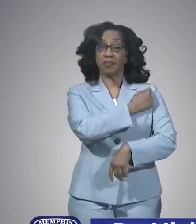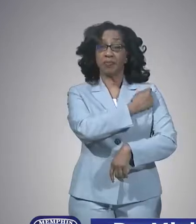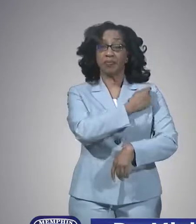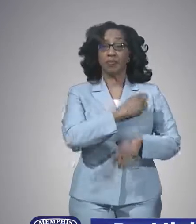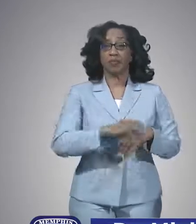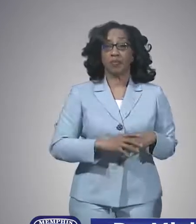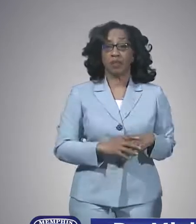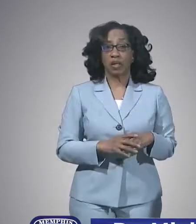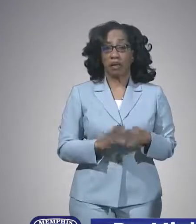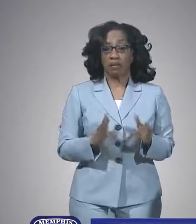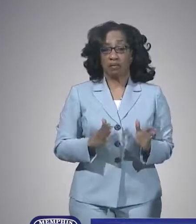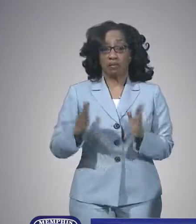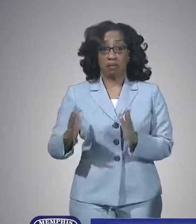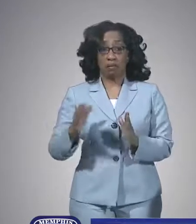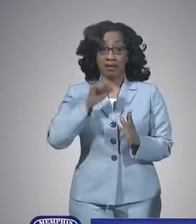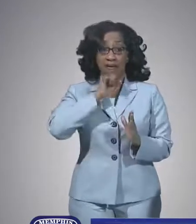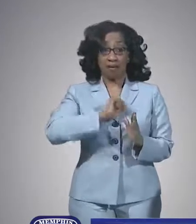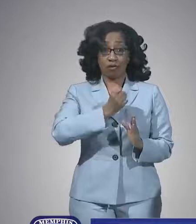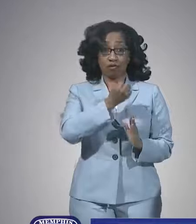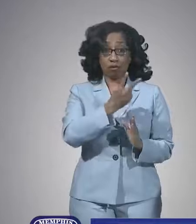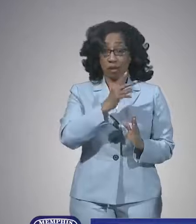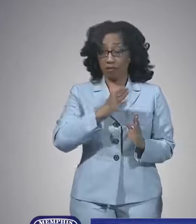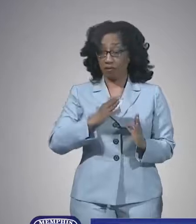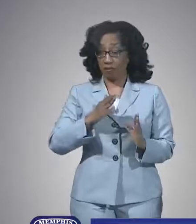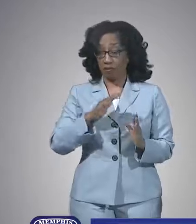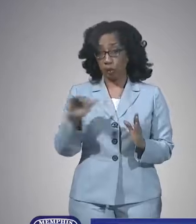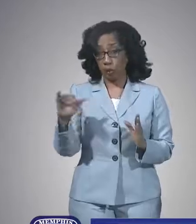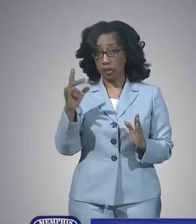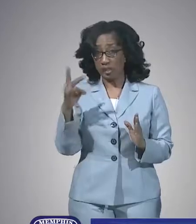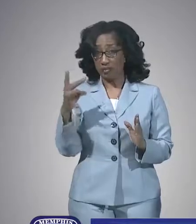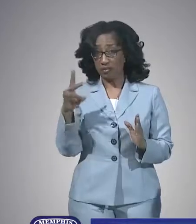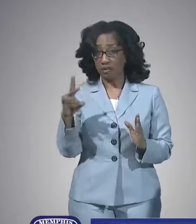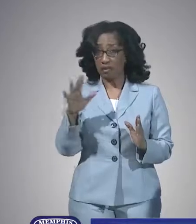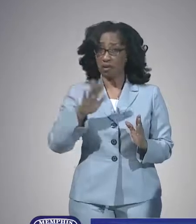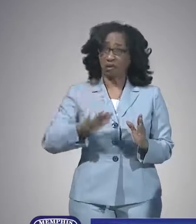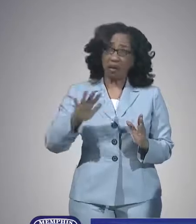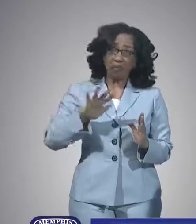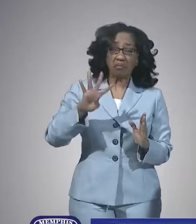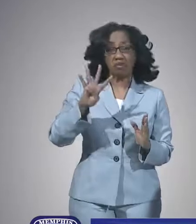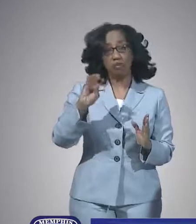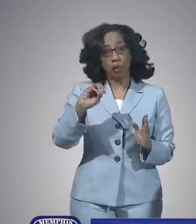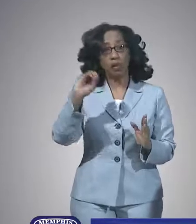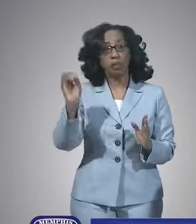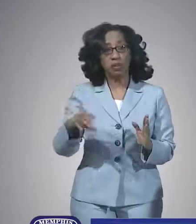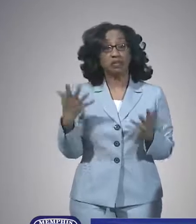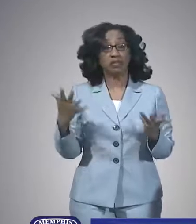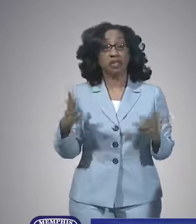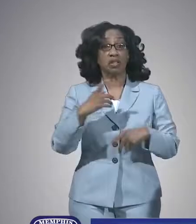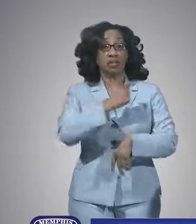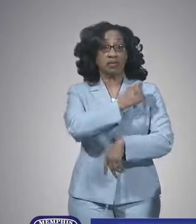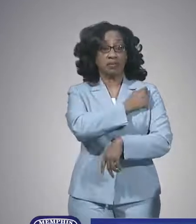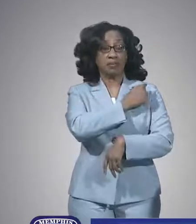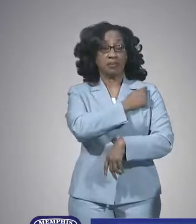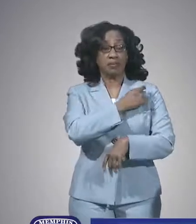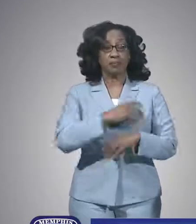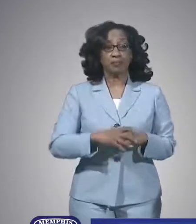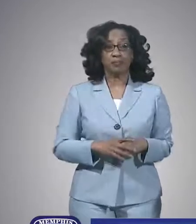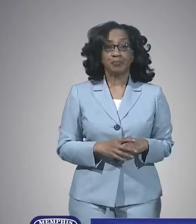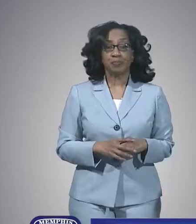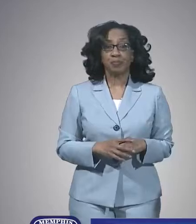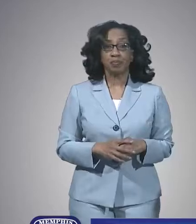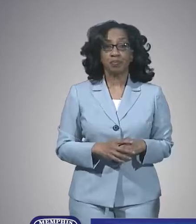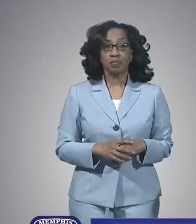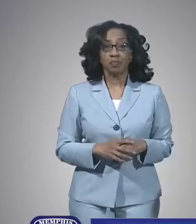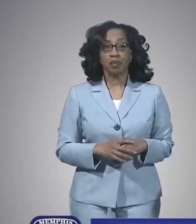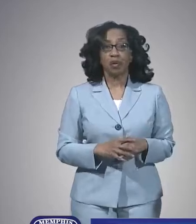then in the 12 to 17-year-old category, we're seeing about 40% vaccinated, give or take a percent. So